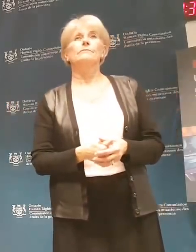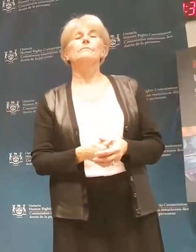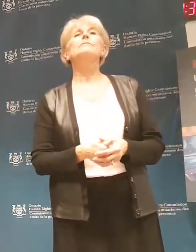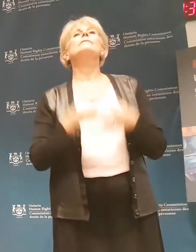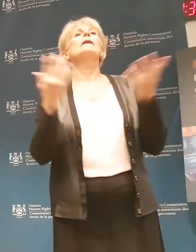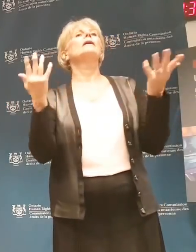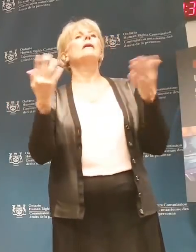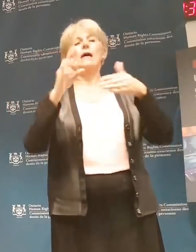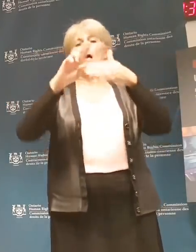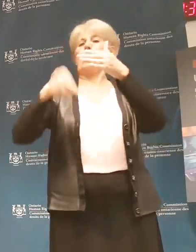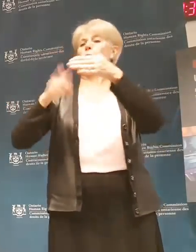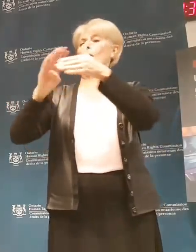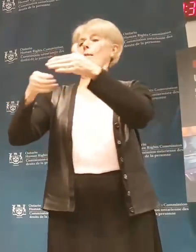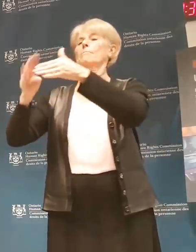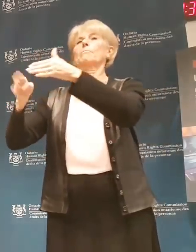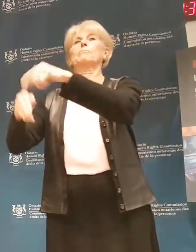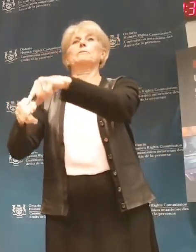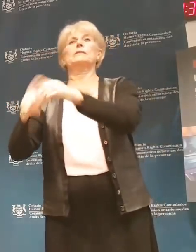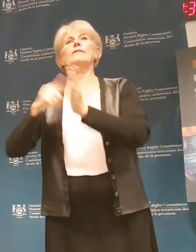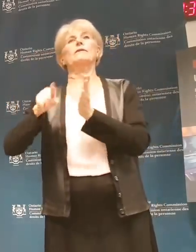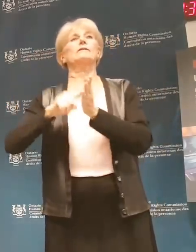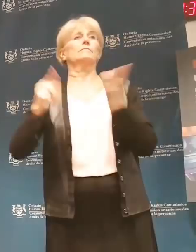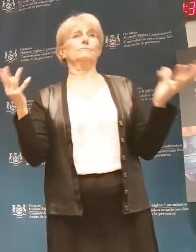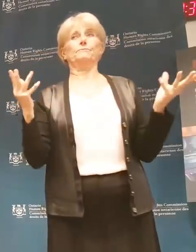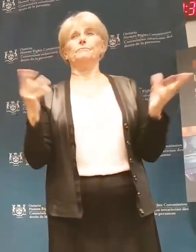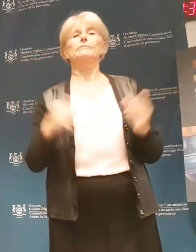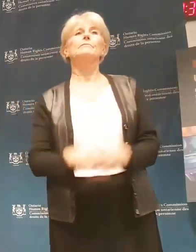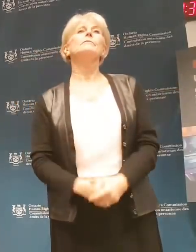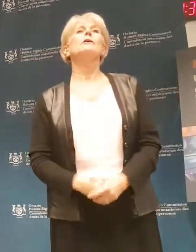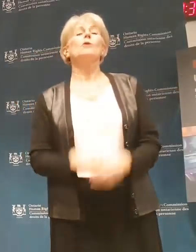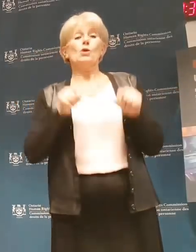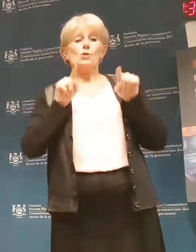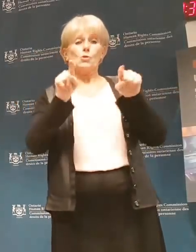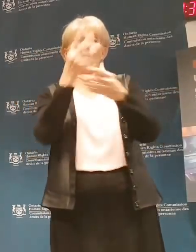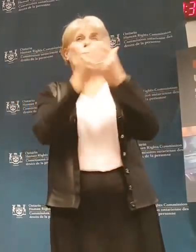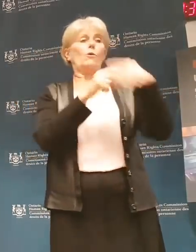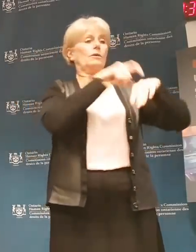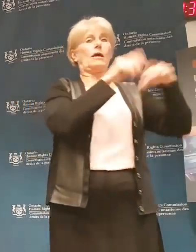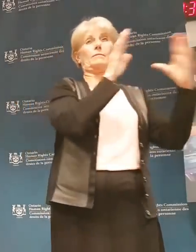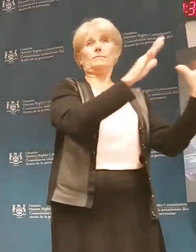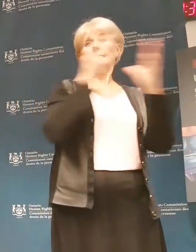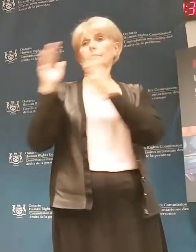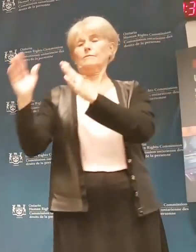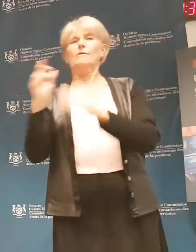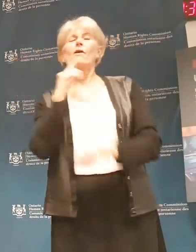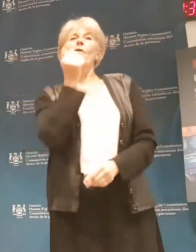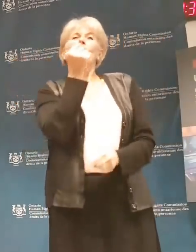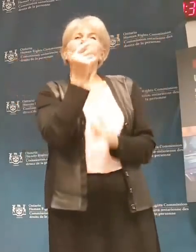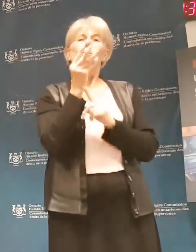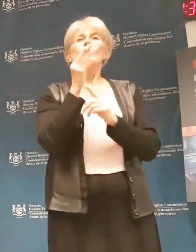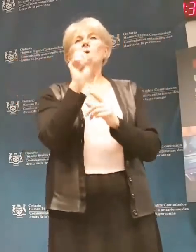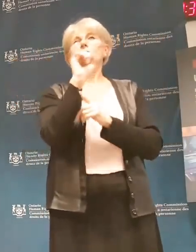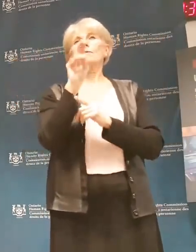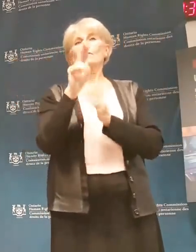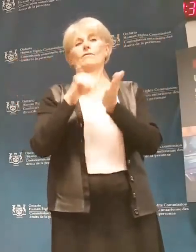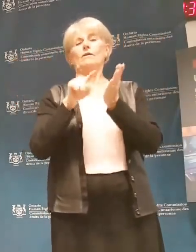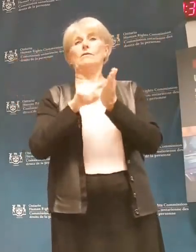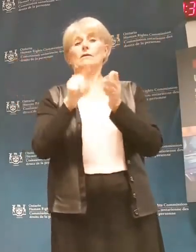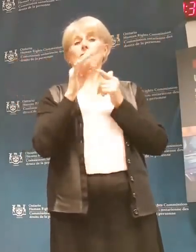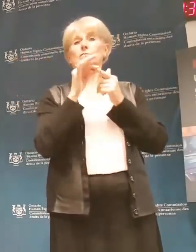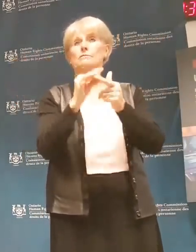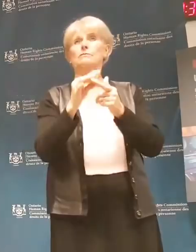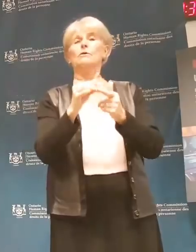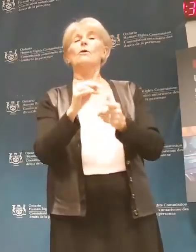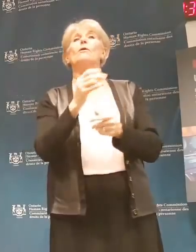What about the outcomes of these investigations? During both time periods, very few SIU investigations resulted